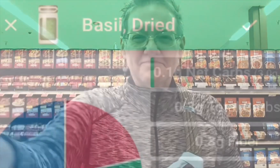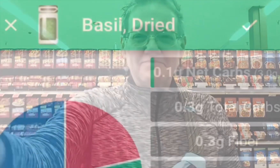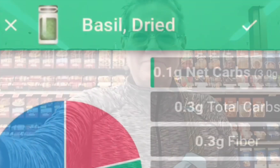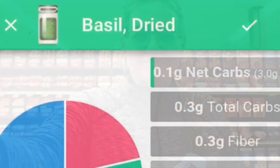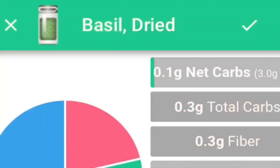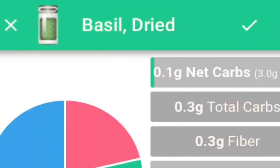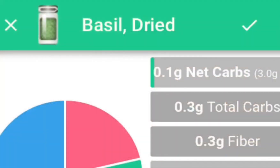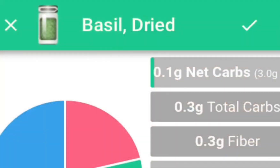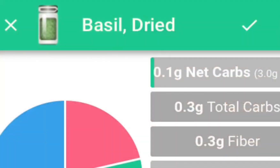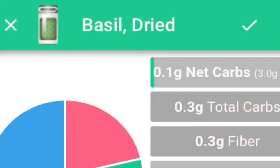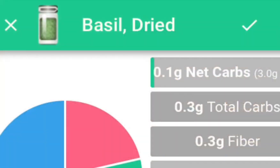show you.